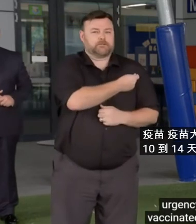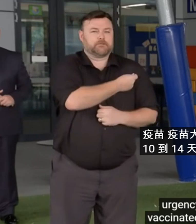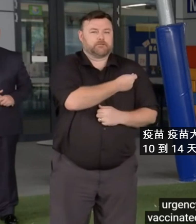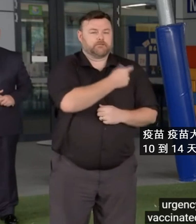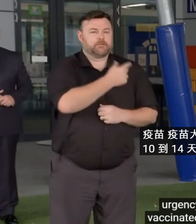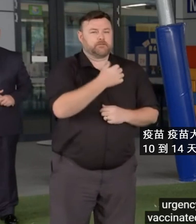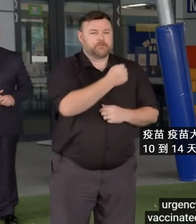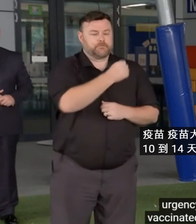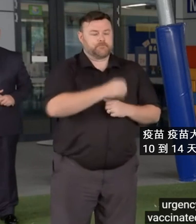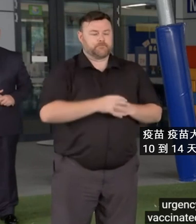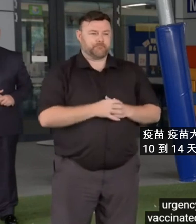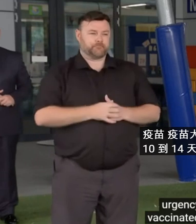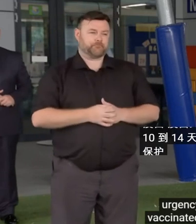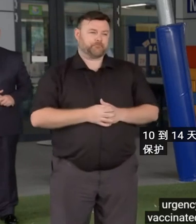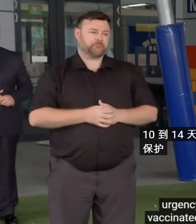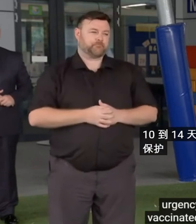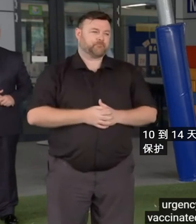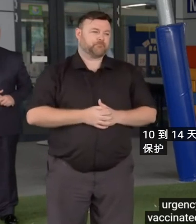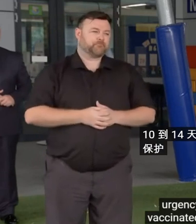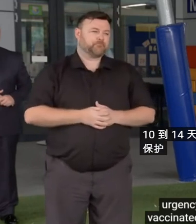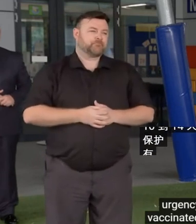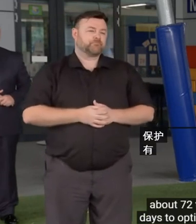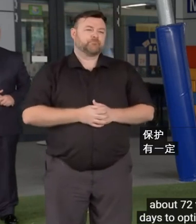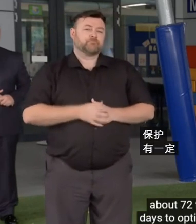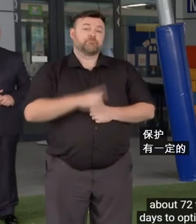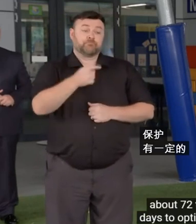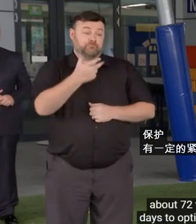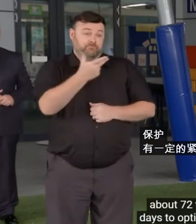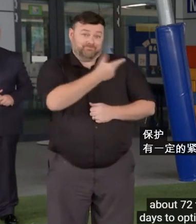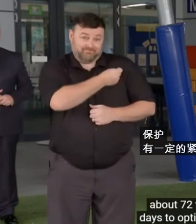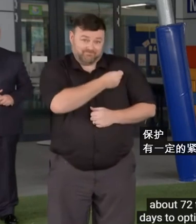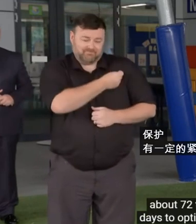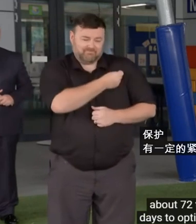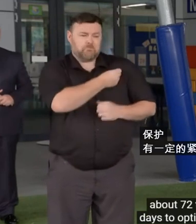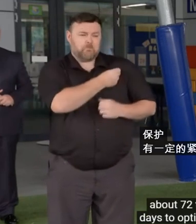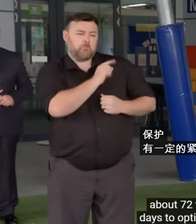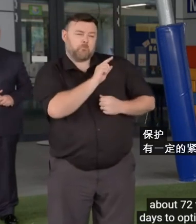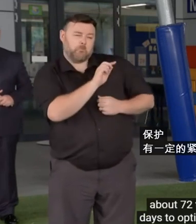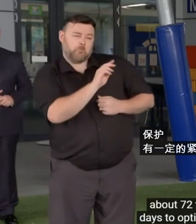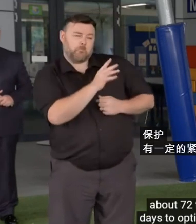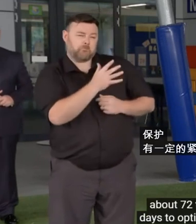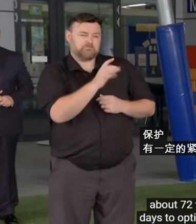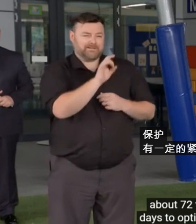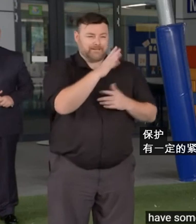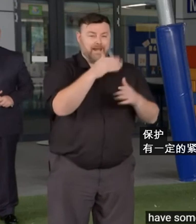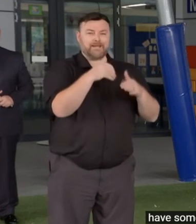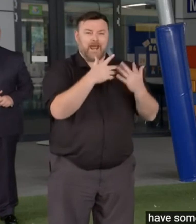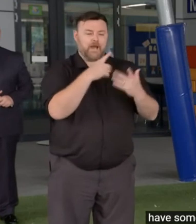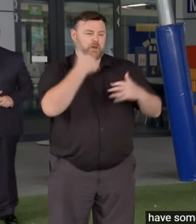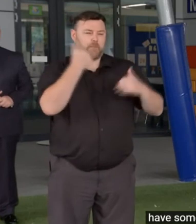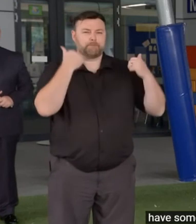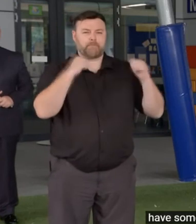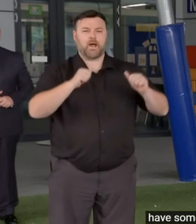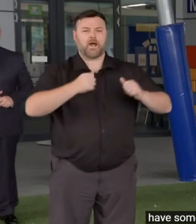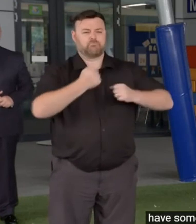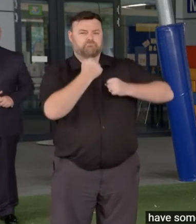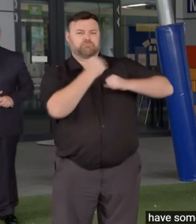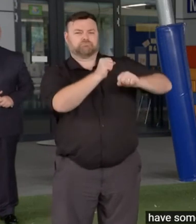14 days to optimise your protection. Have some sense of urgency. But if there is circulation,